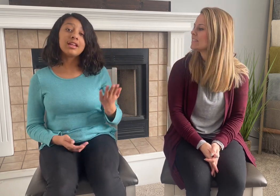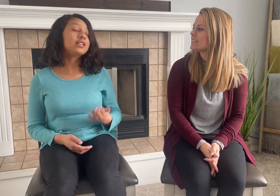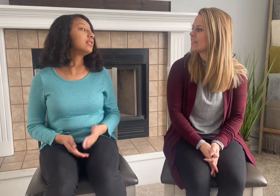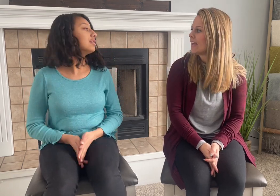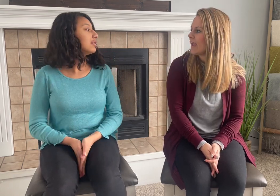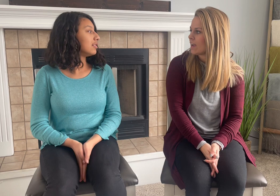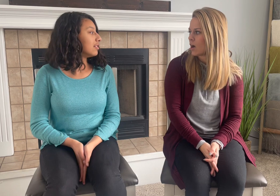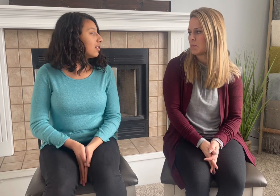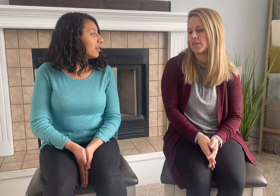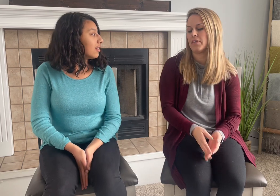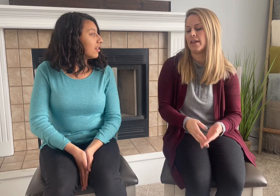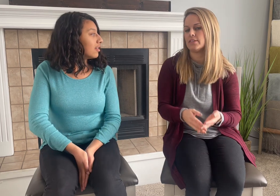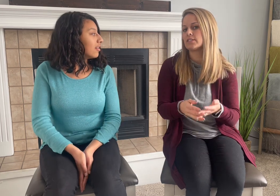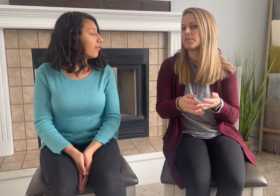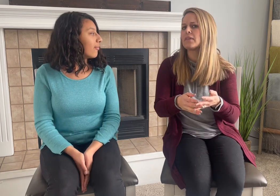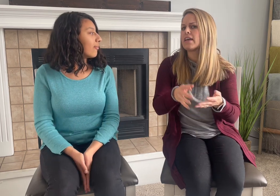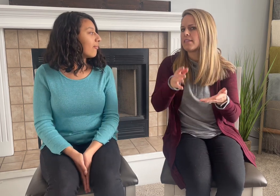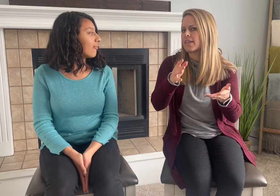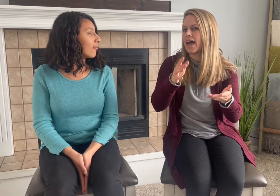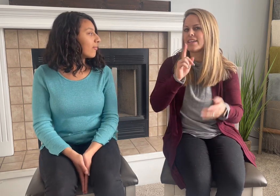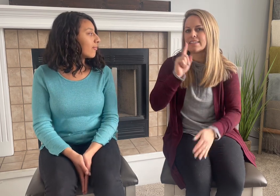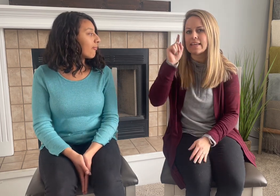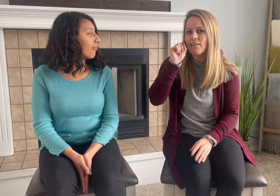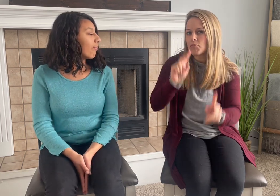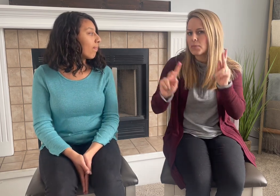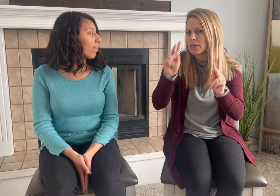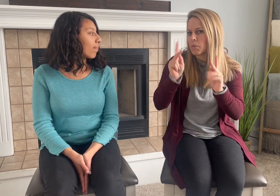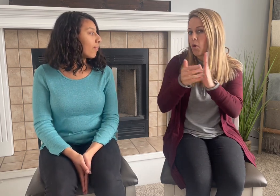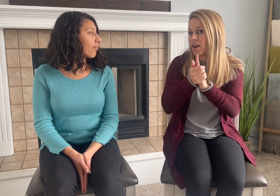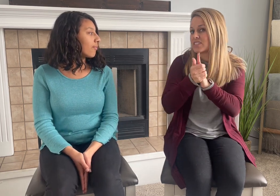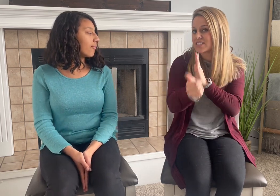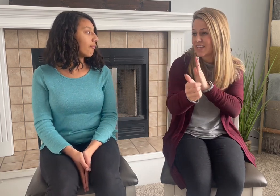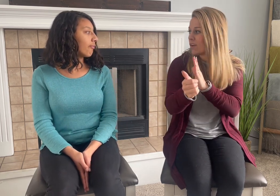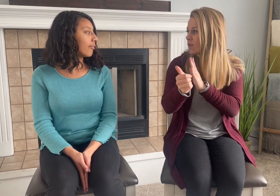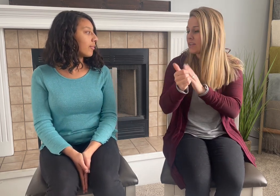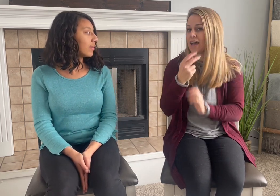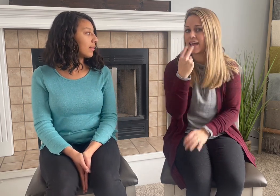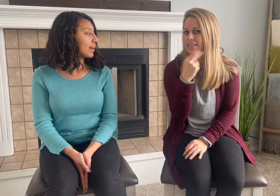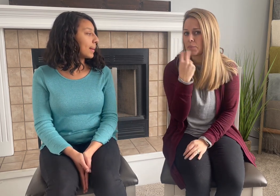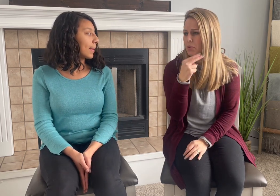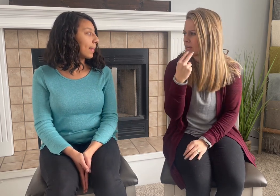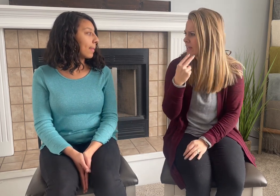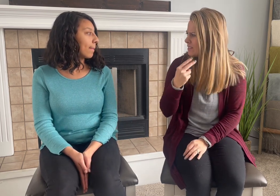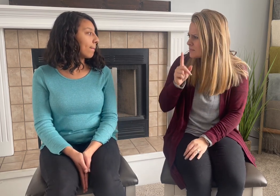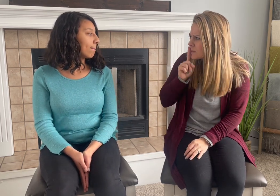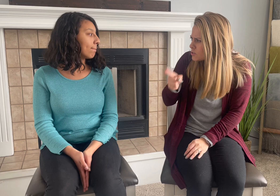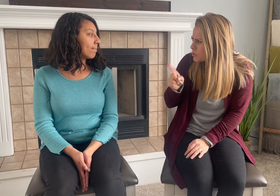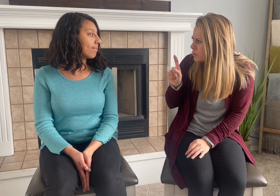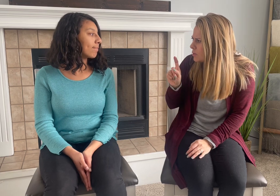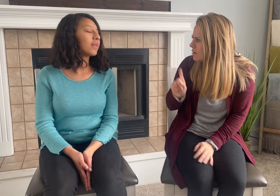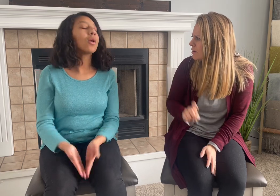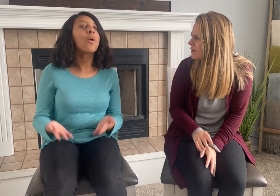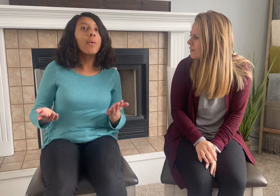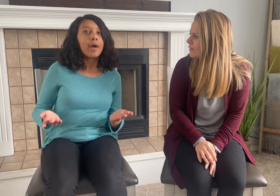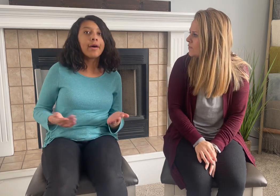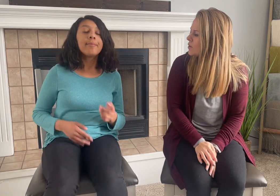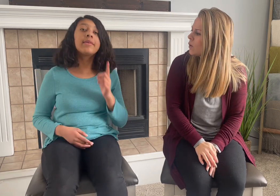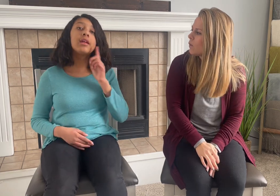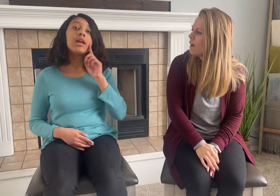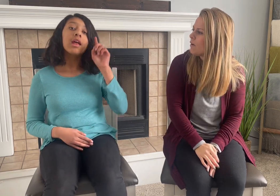Today, our myth is that Deaf people are skilled at lip reading. Is that true? Well,